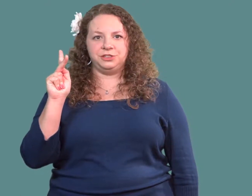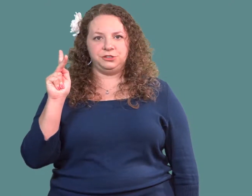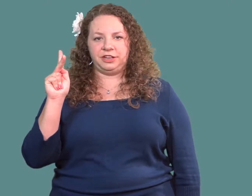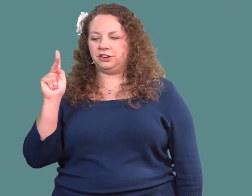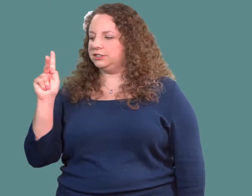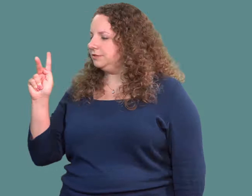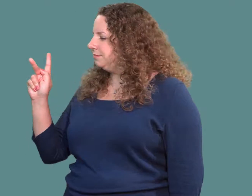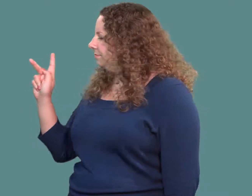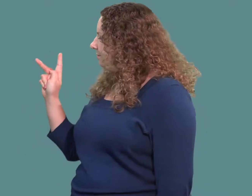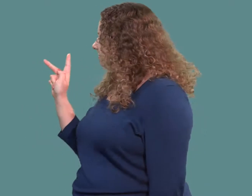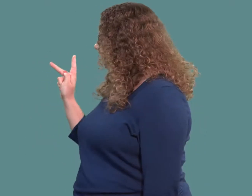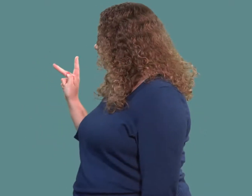two fingers.